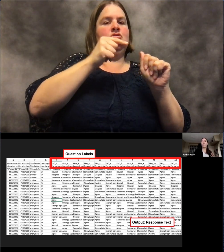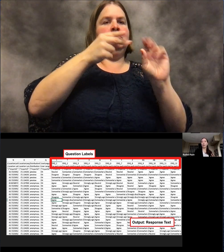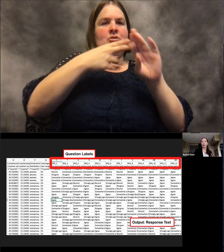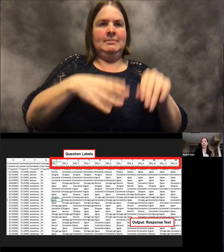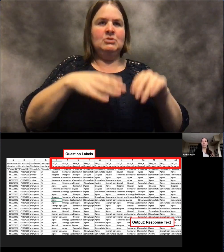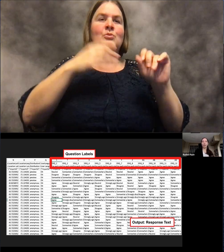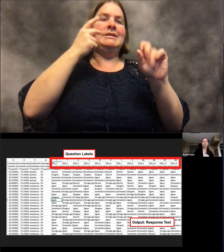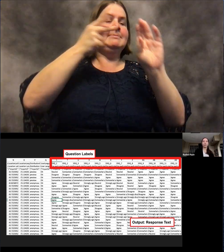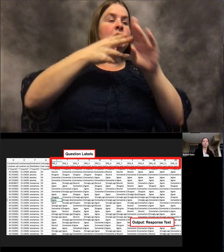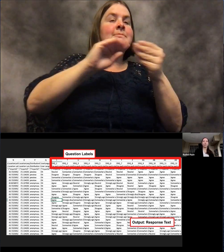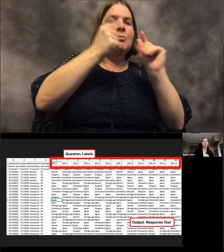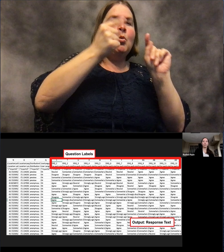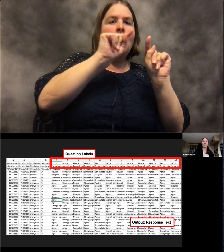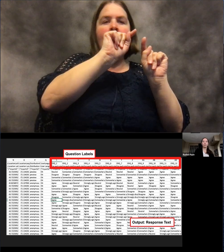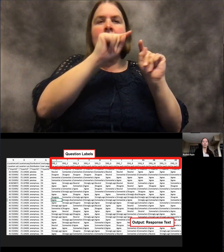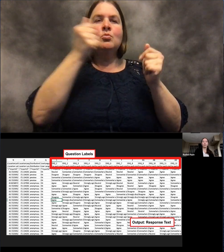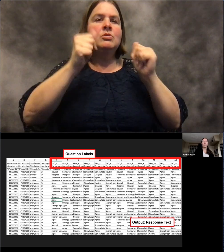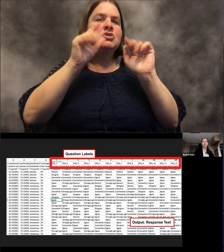person for that question.